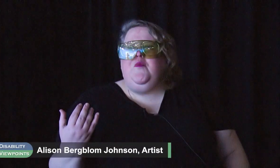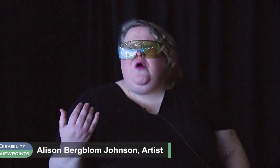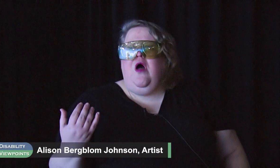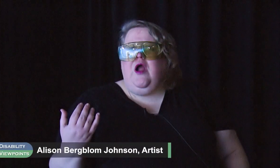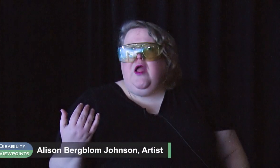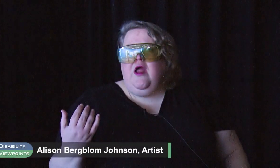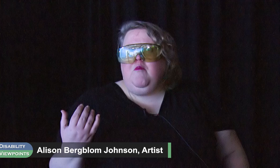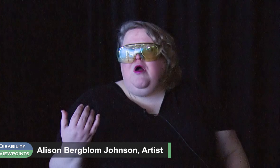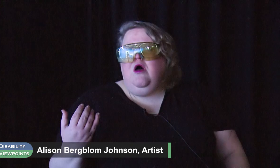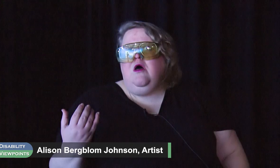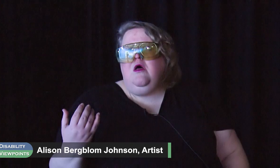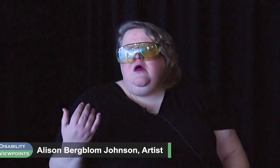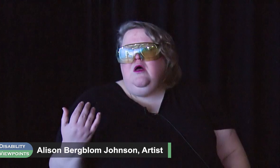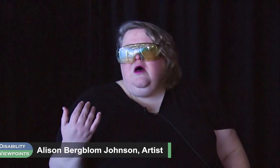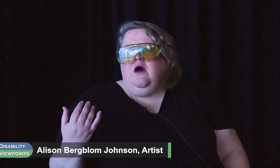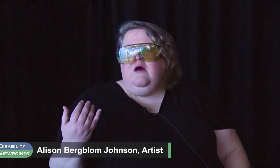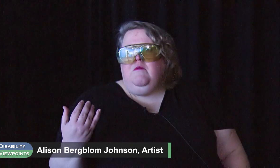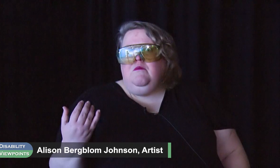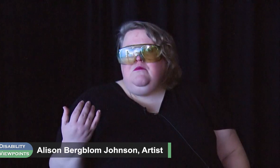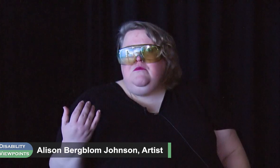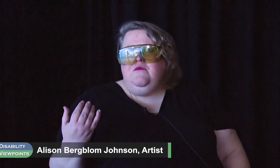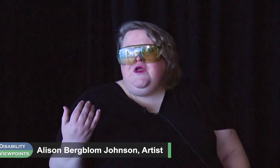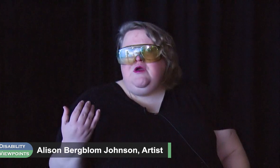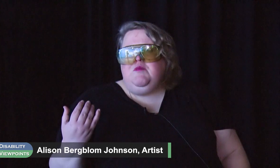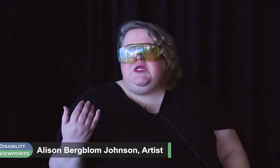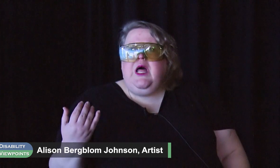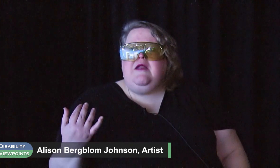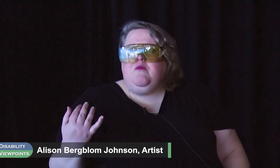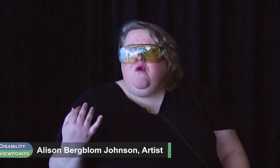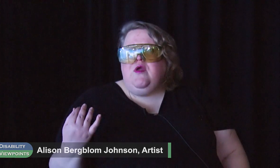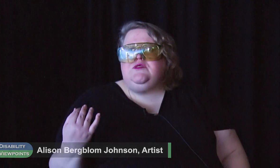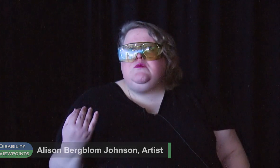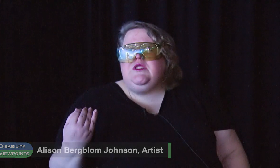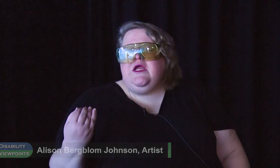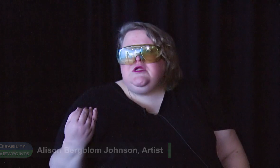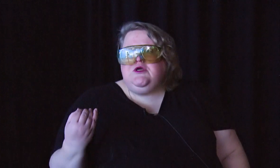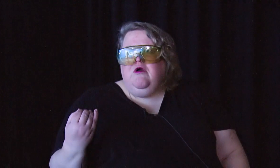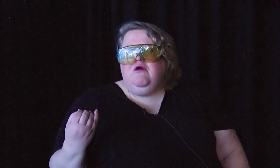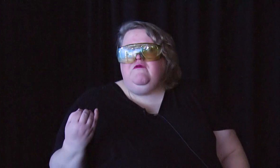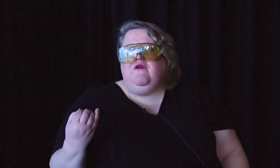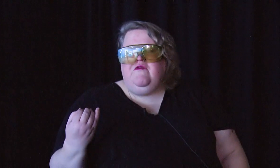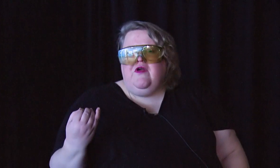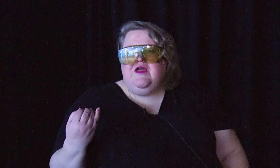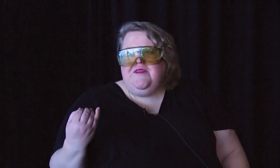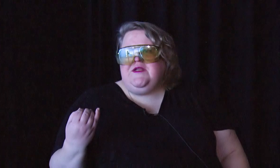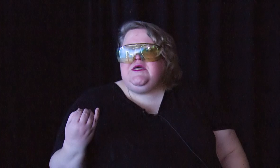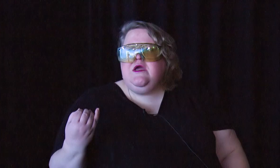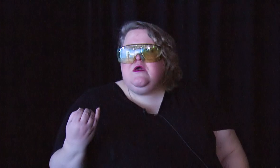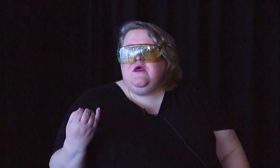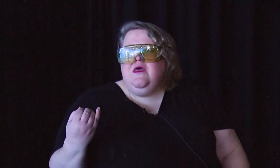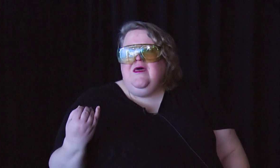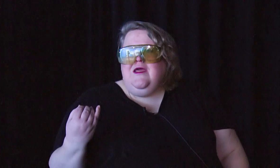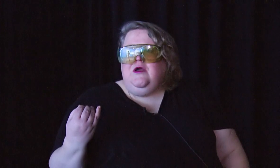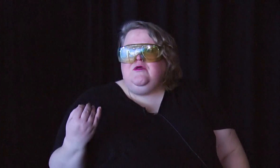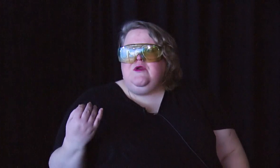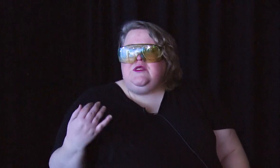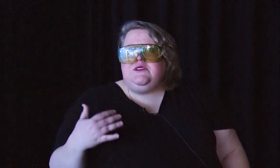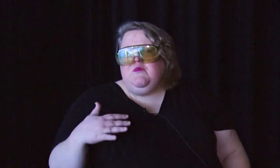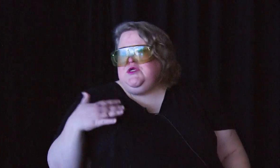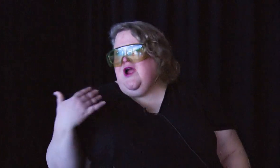on camera um the plot points related to her felt very authentic including someone trying